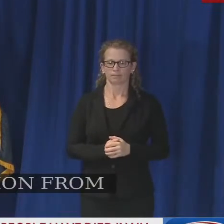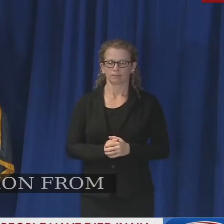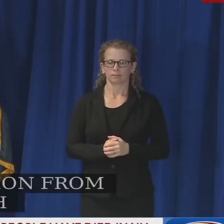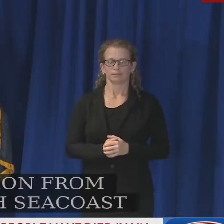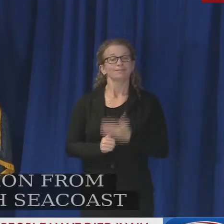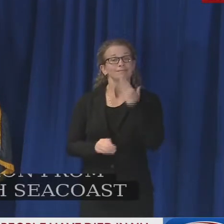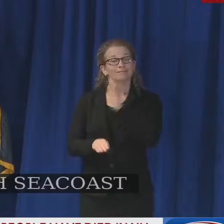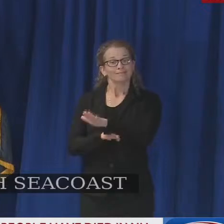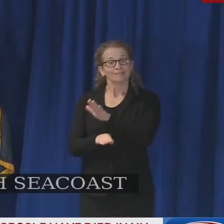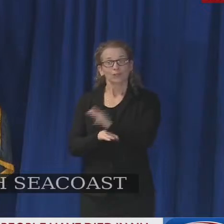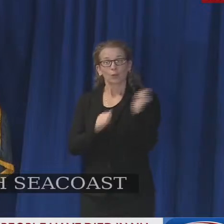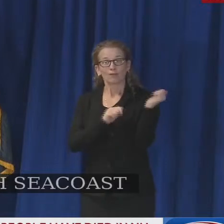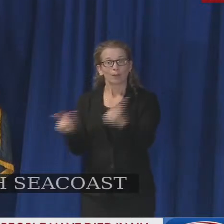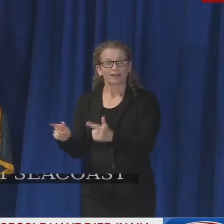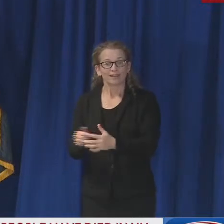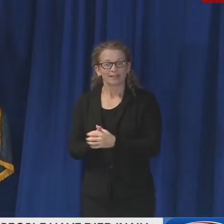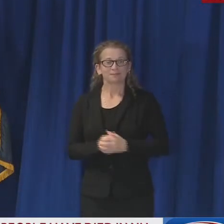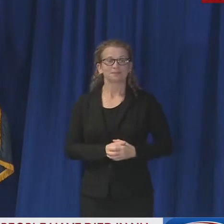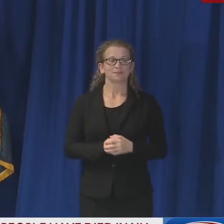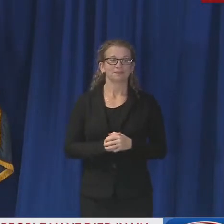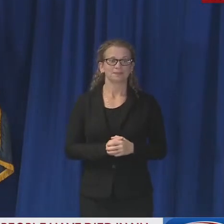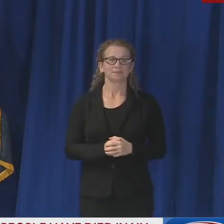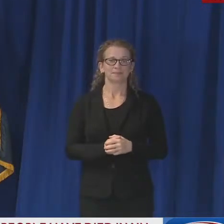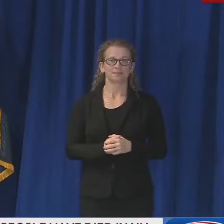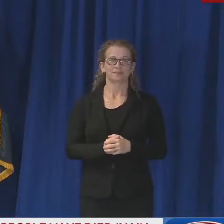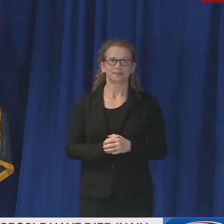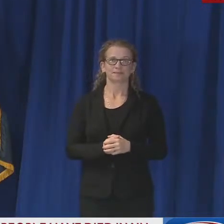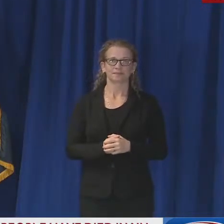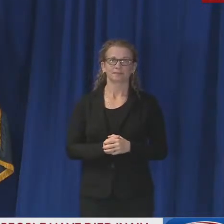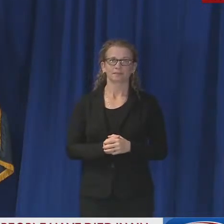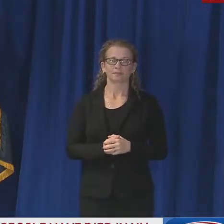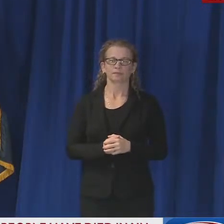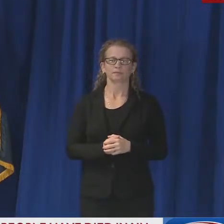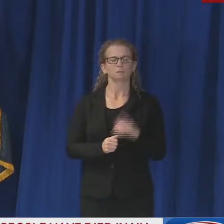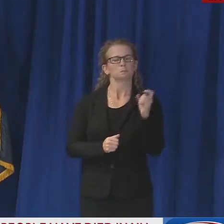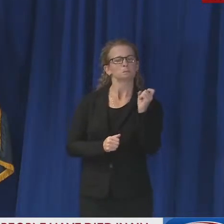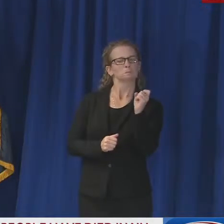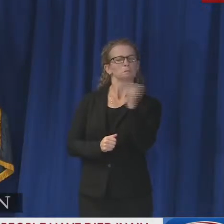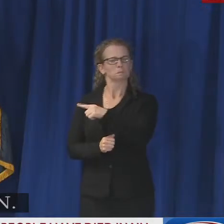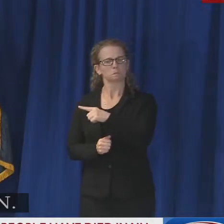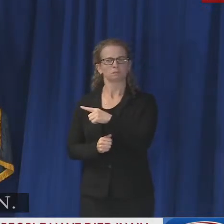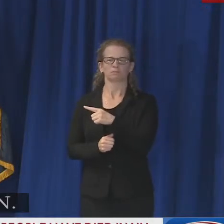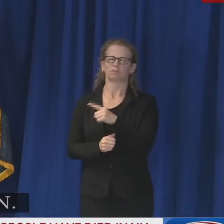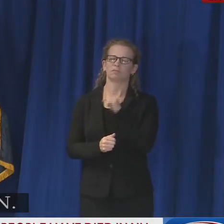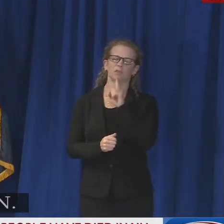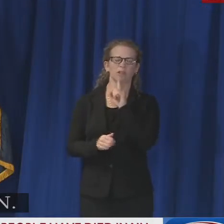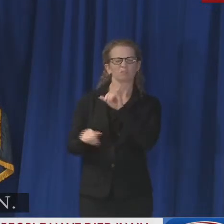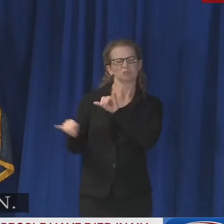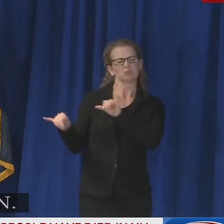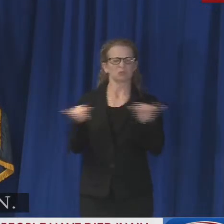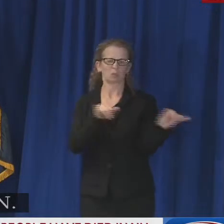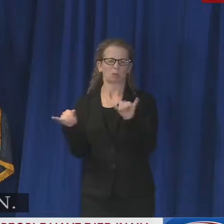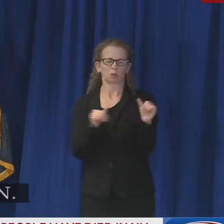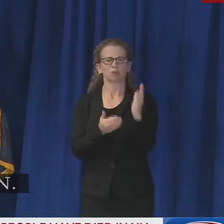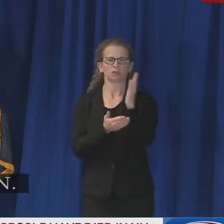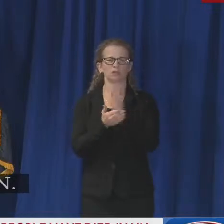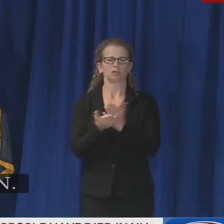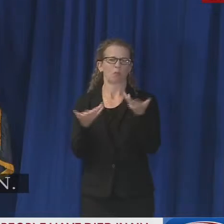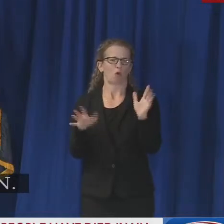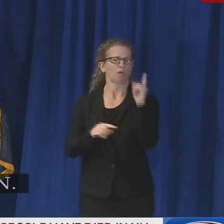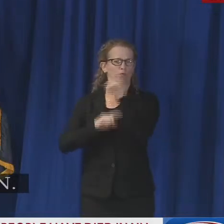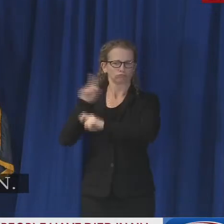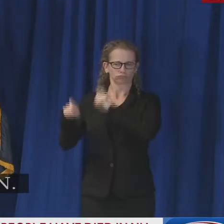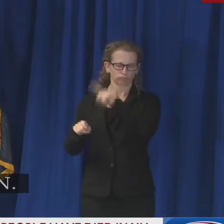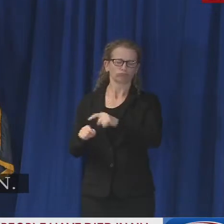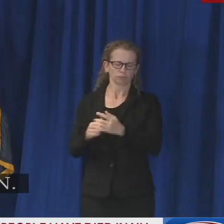Good afternoon, everybody. My question today is similar to many of the other questions that have already been asked.